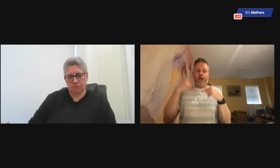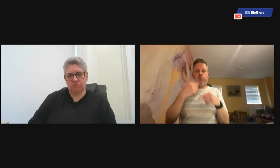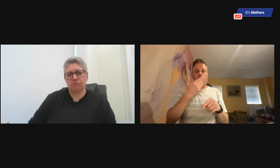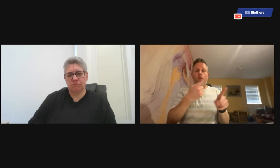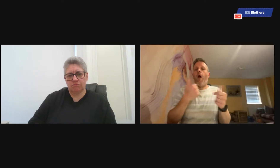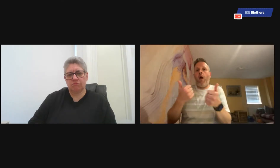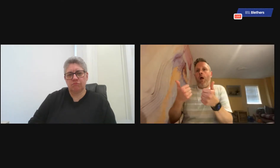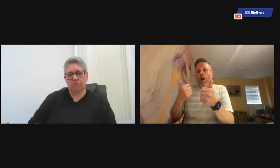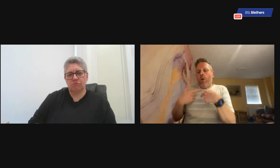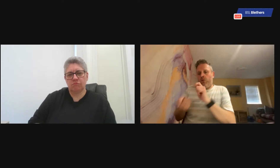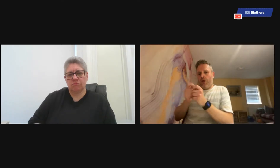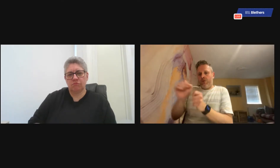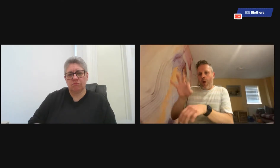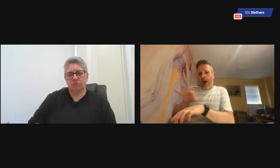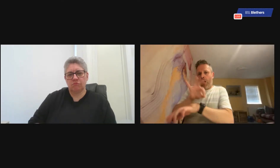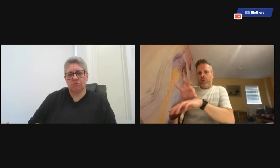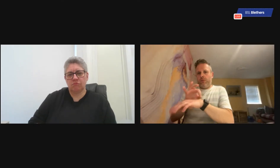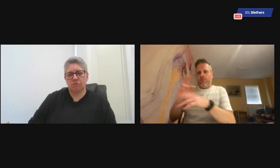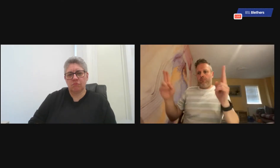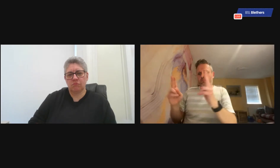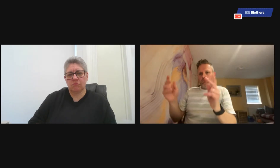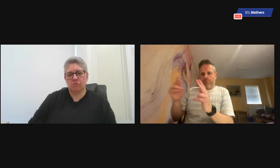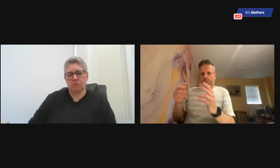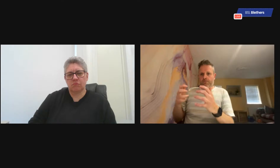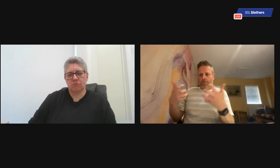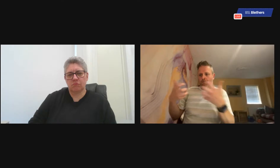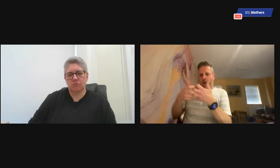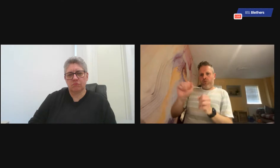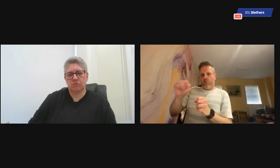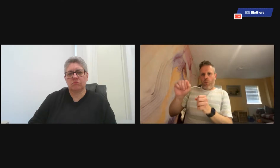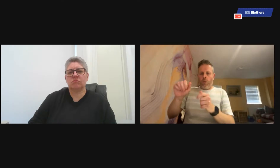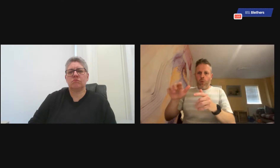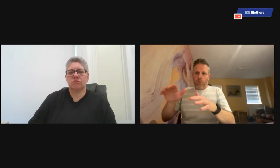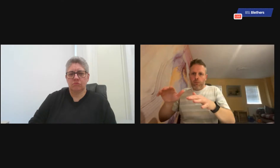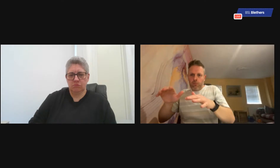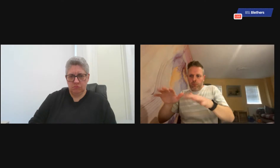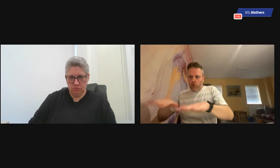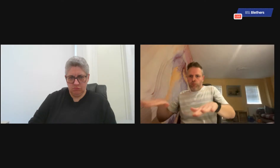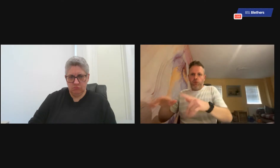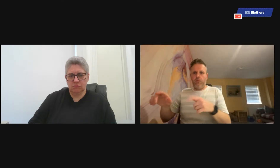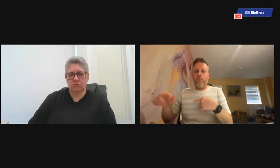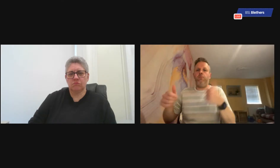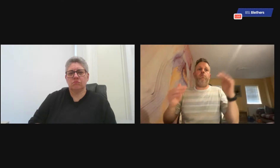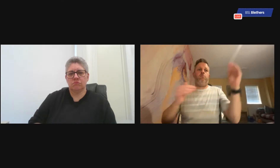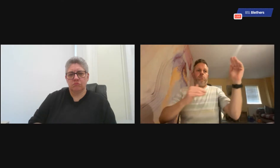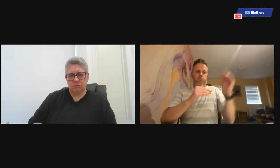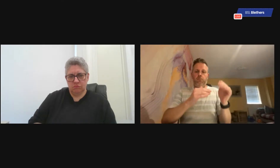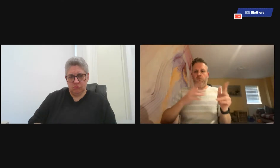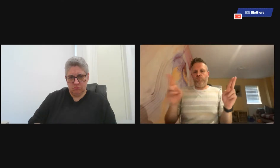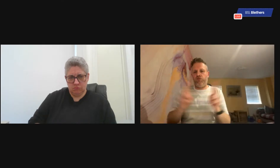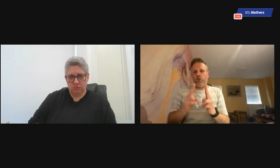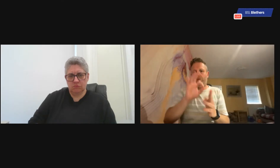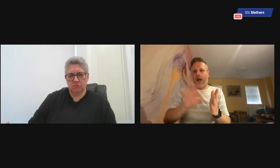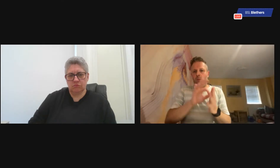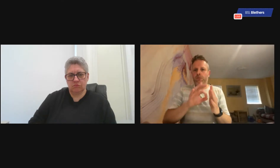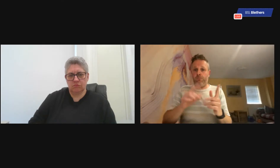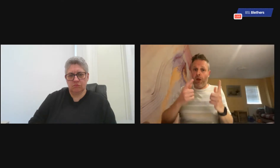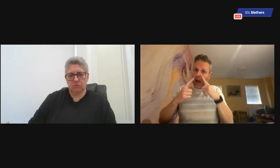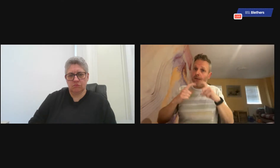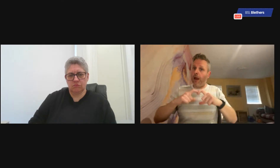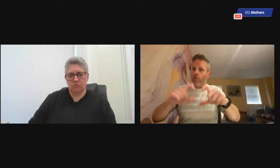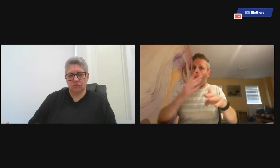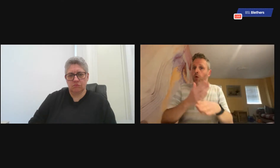change my work situation. So I reduced some hours to make sure I could match the children in my